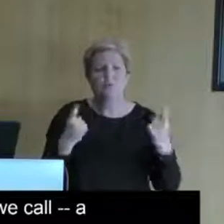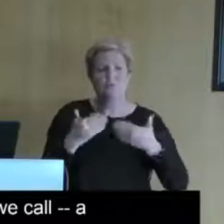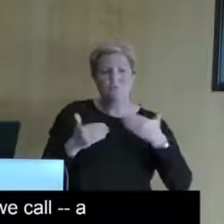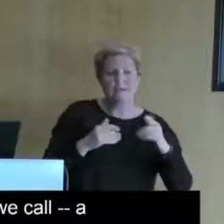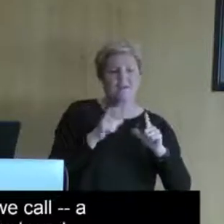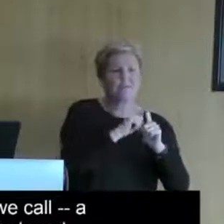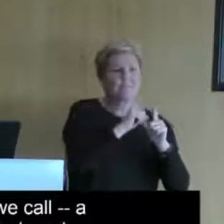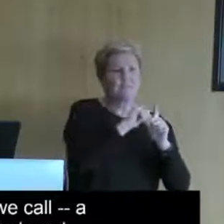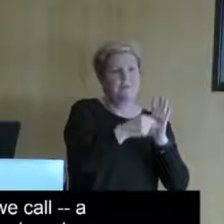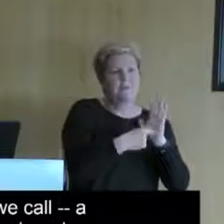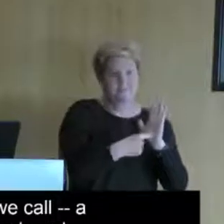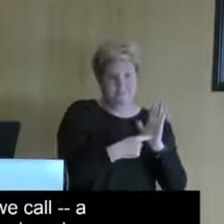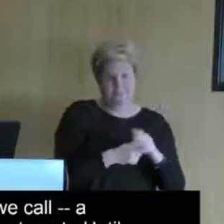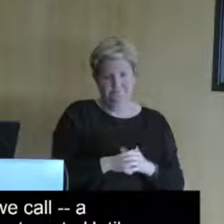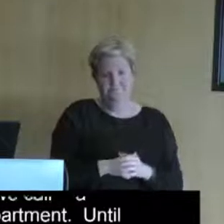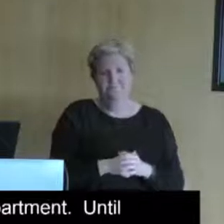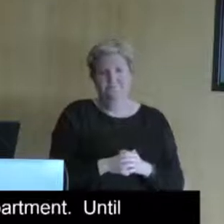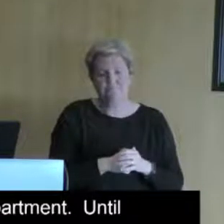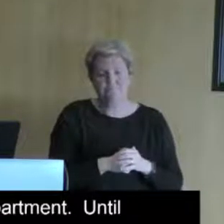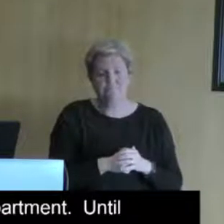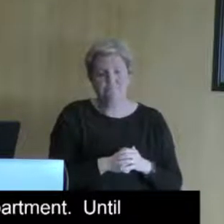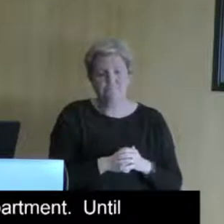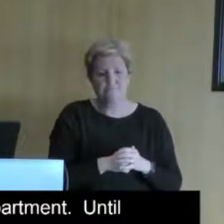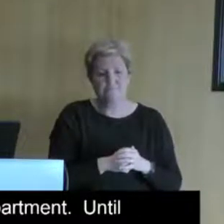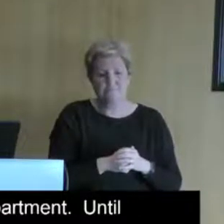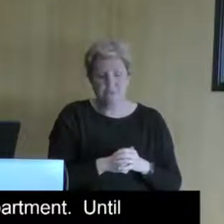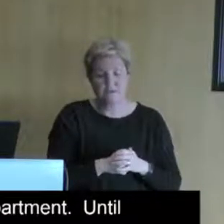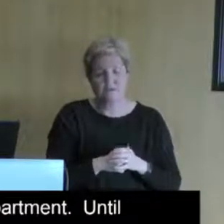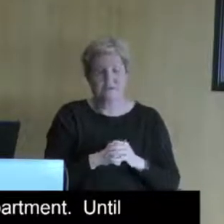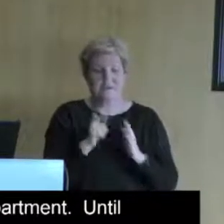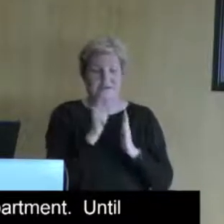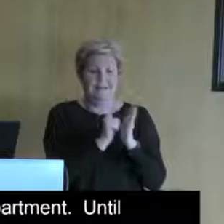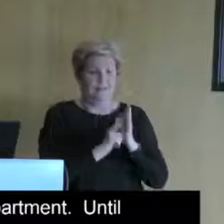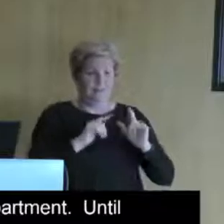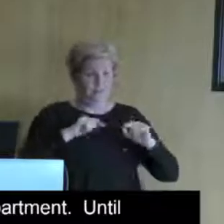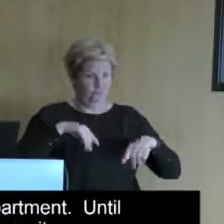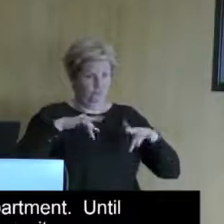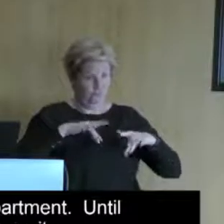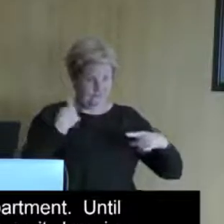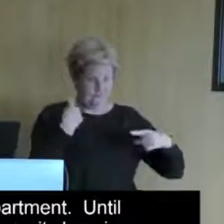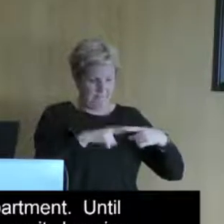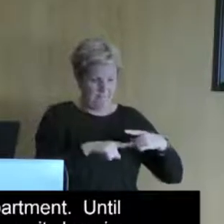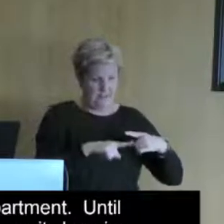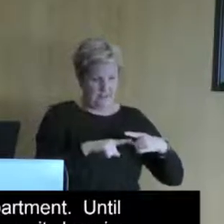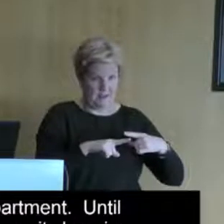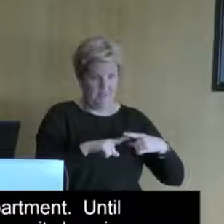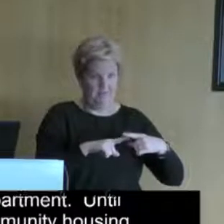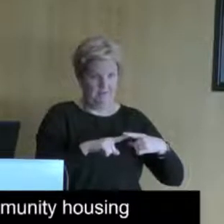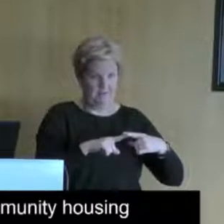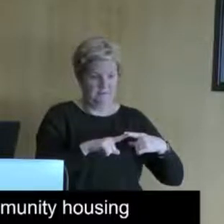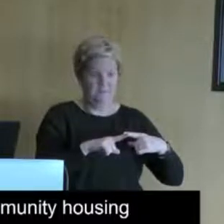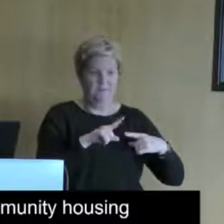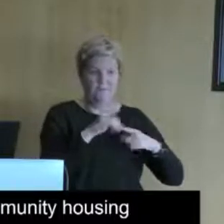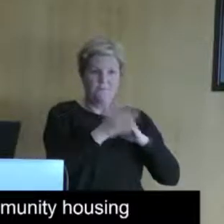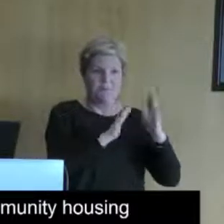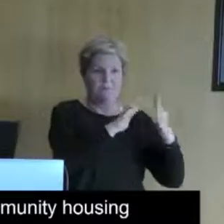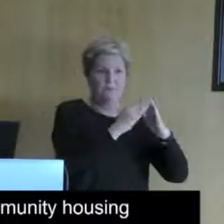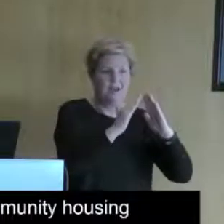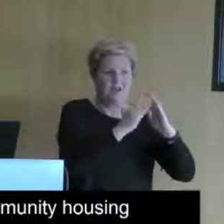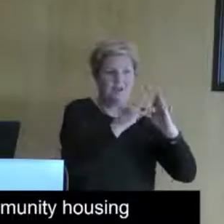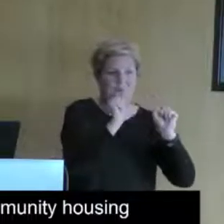community housing sector already through the register, through what we call a referral